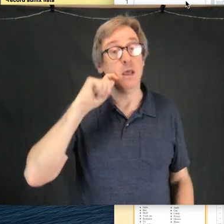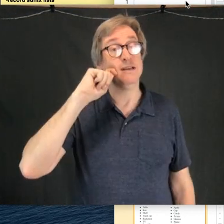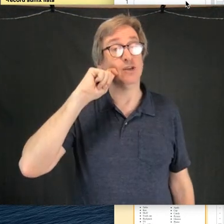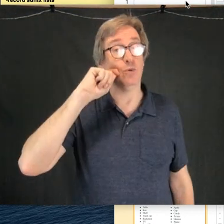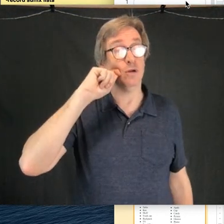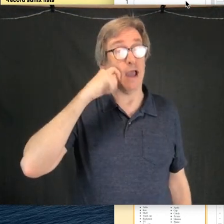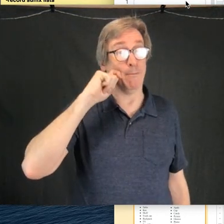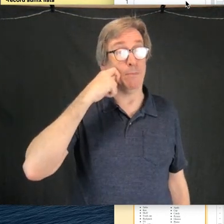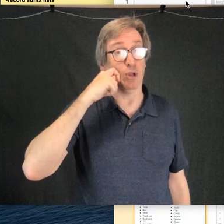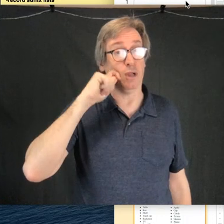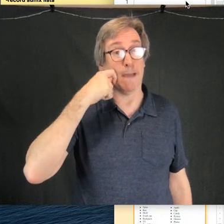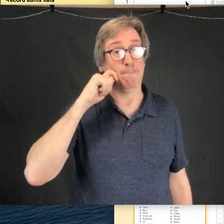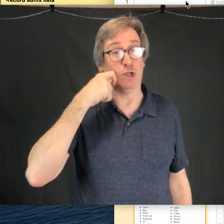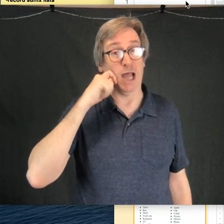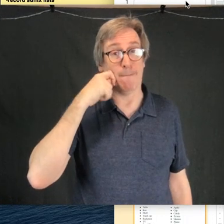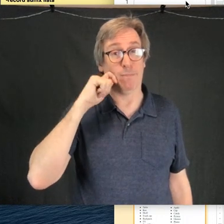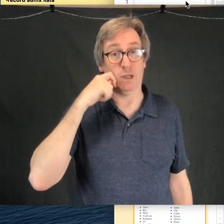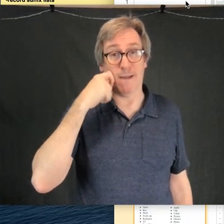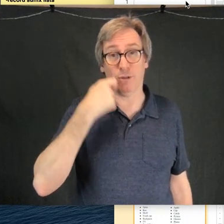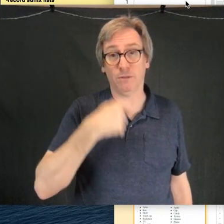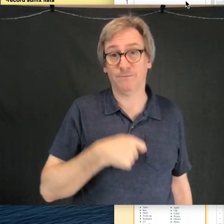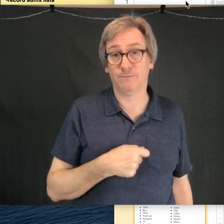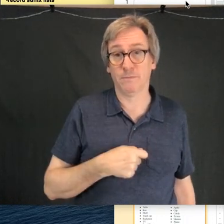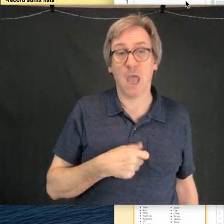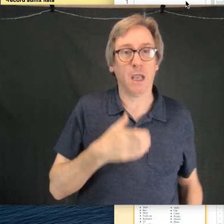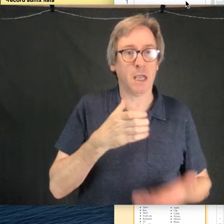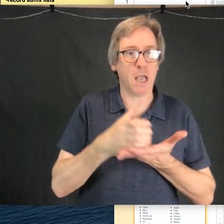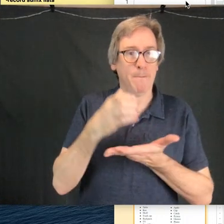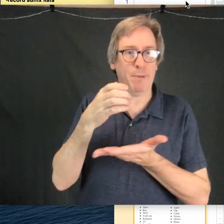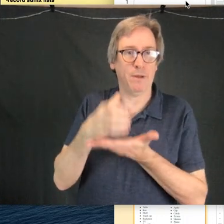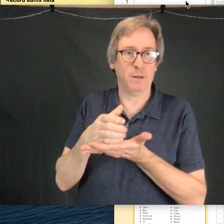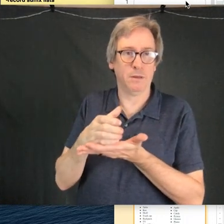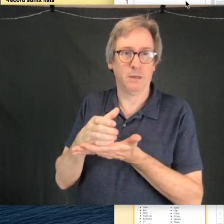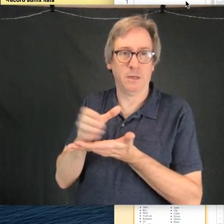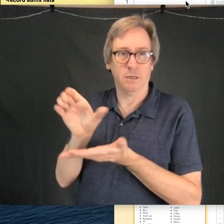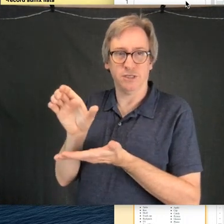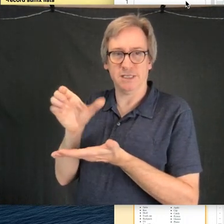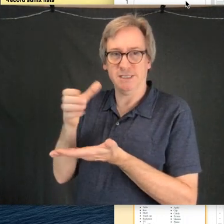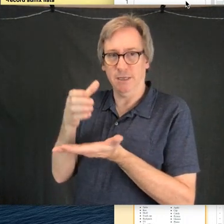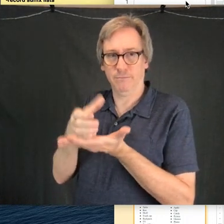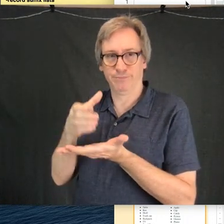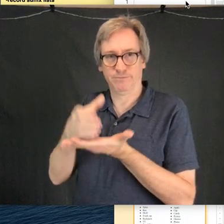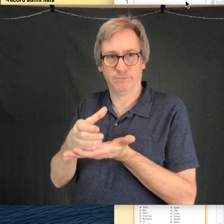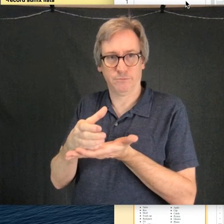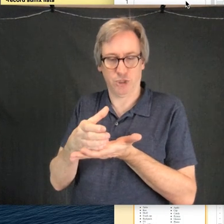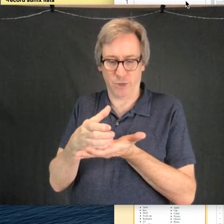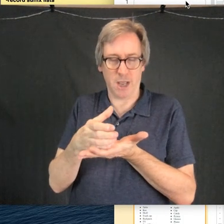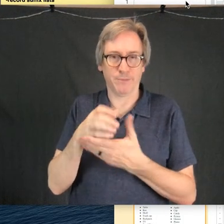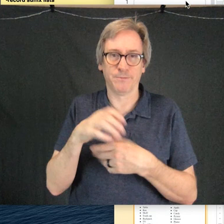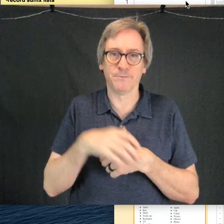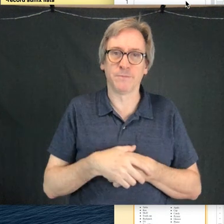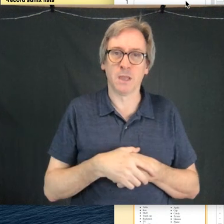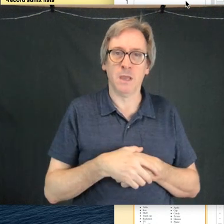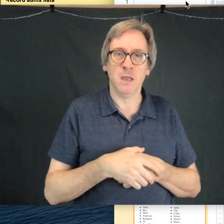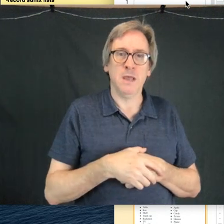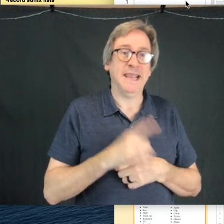Anyway, so apple, apple, apple, apple. Cup, just a C. Show the